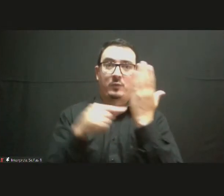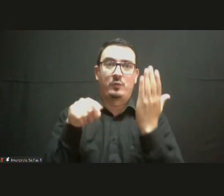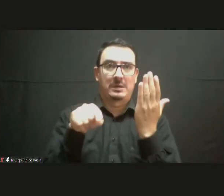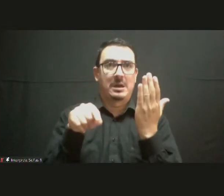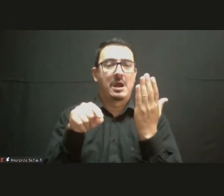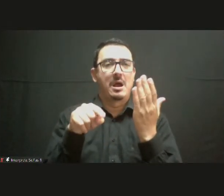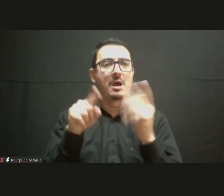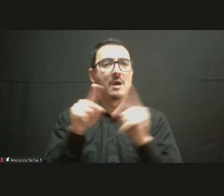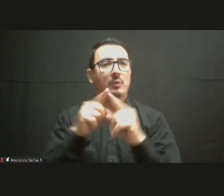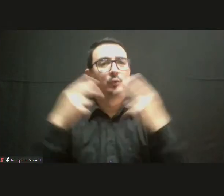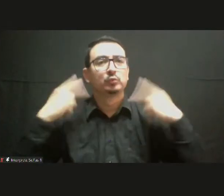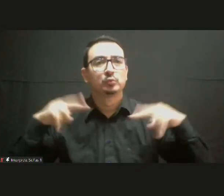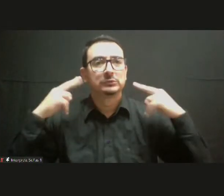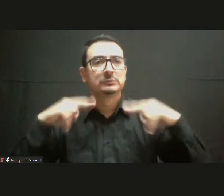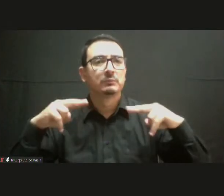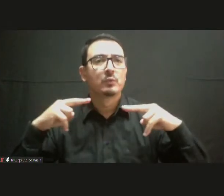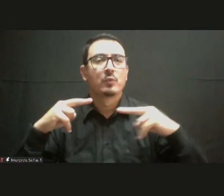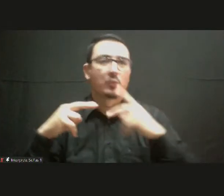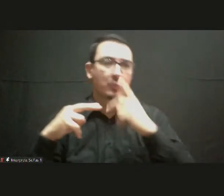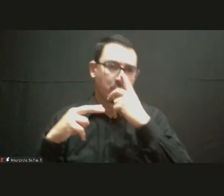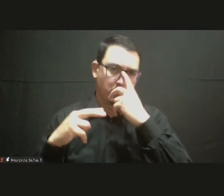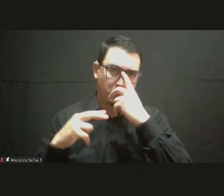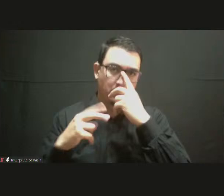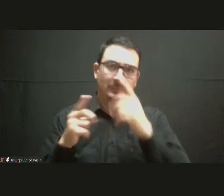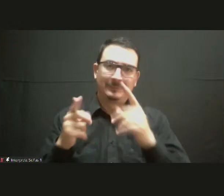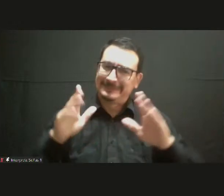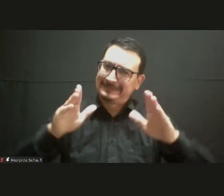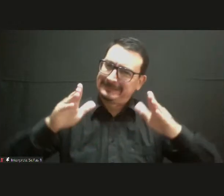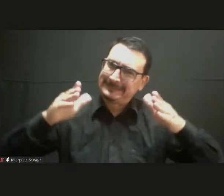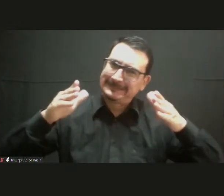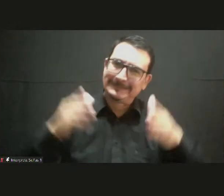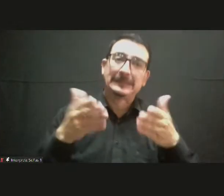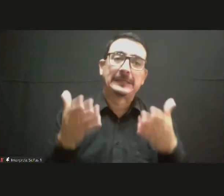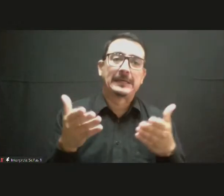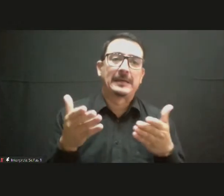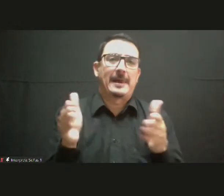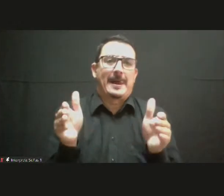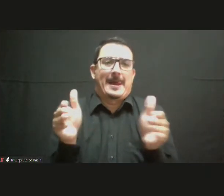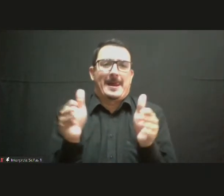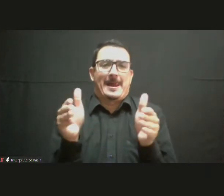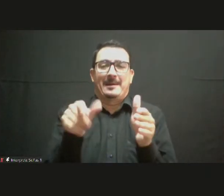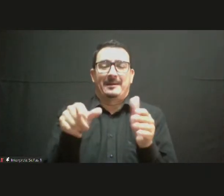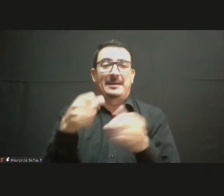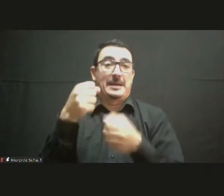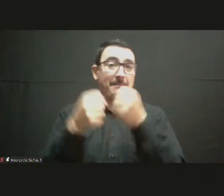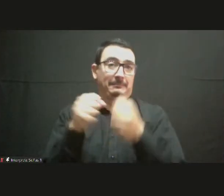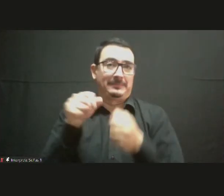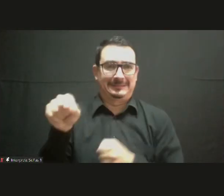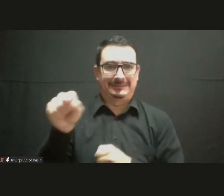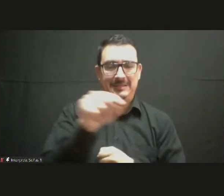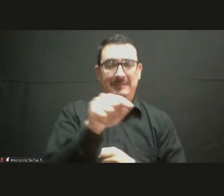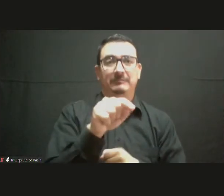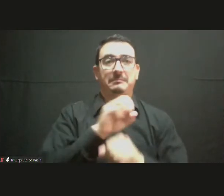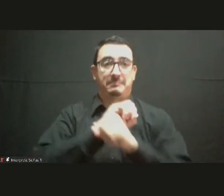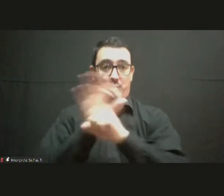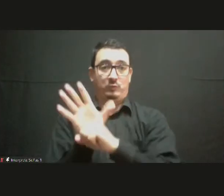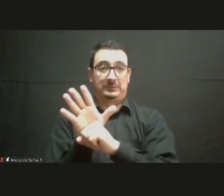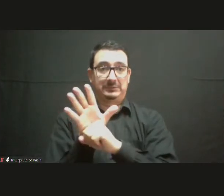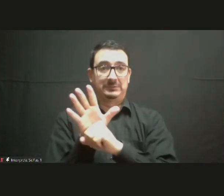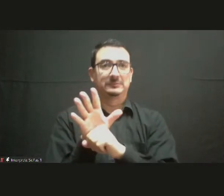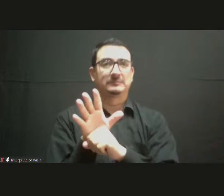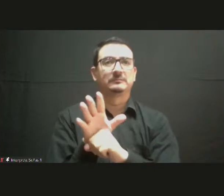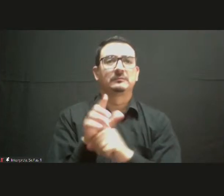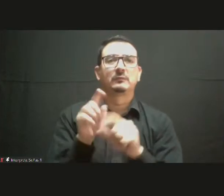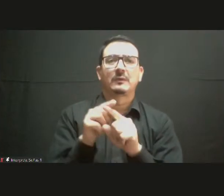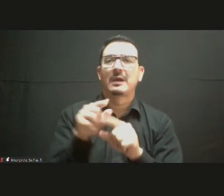accelerated this digital revolution, but SMEs in the Central American and Dominican Republic region represent